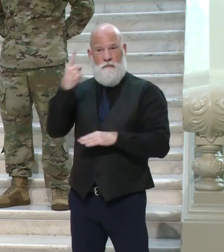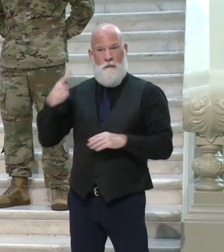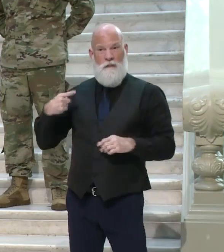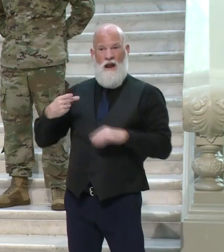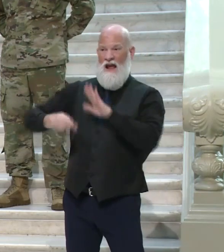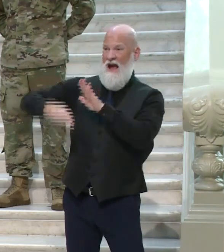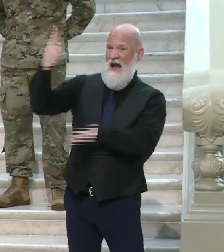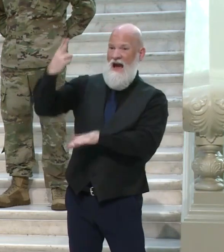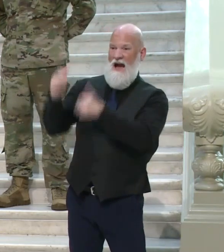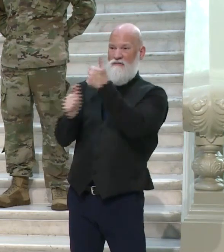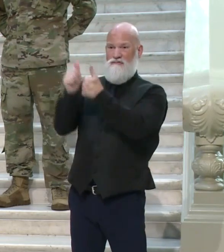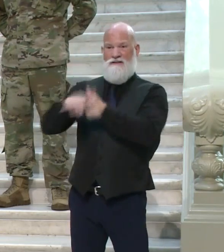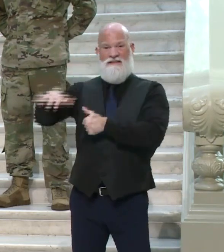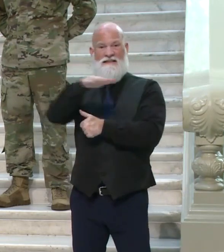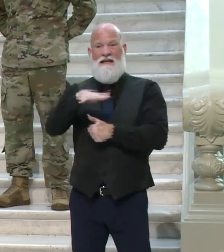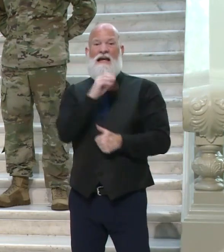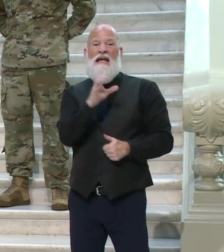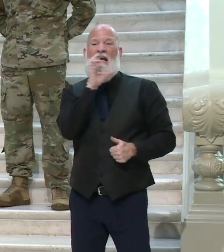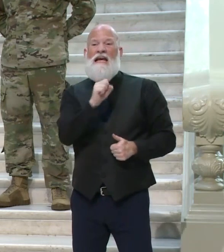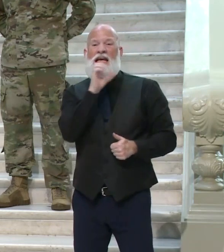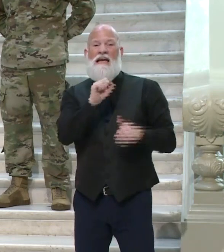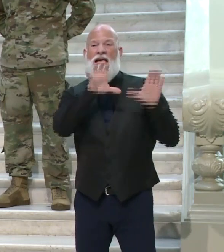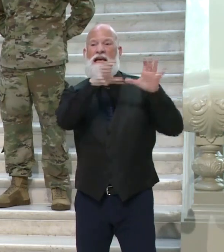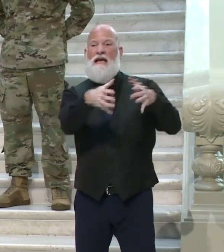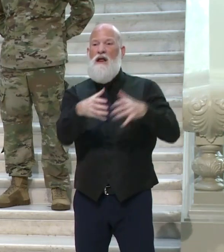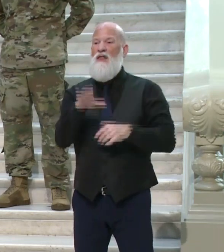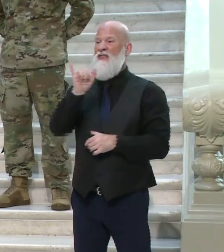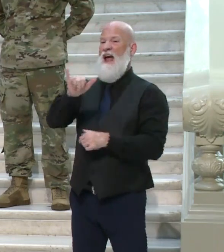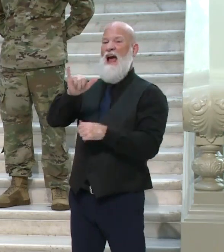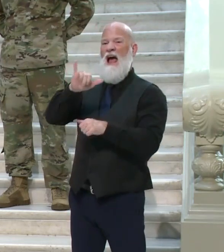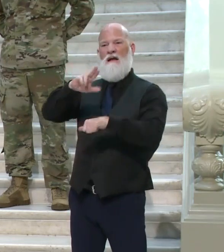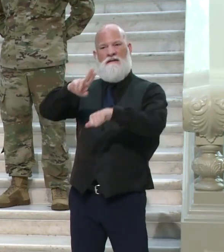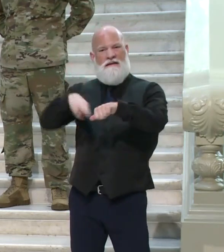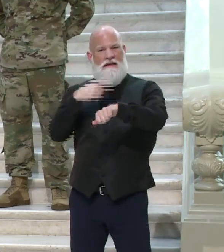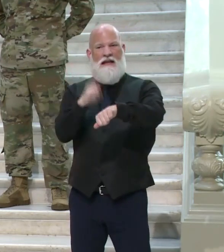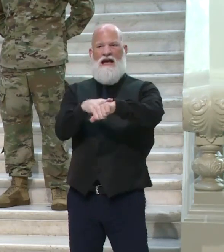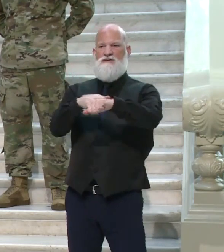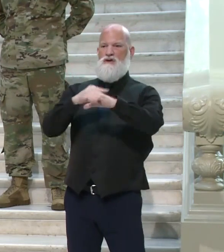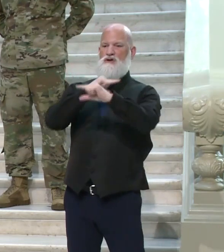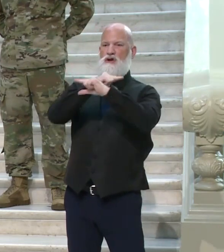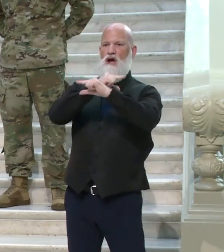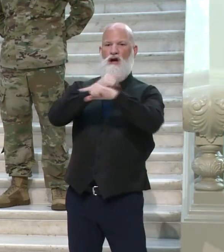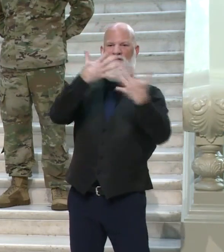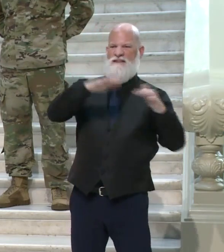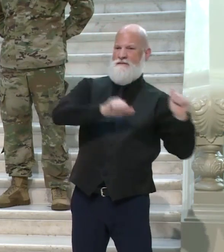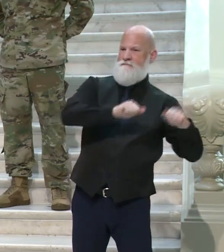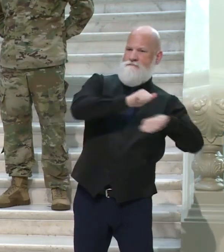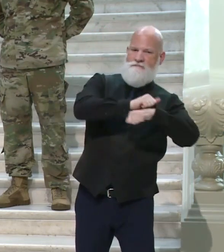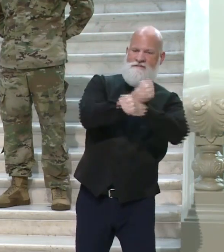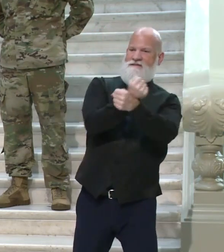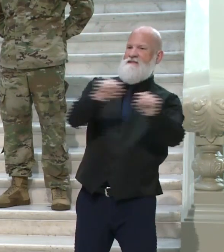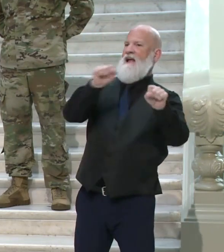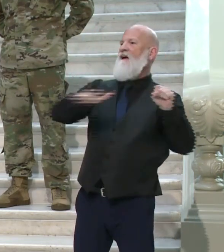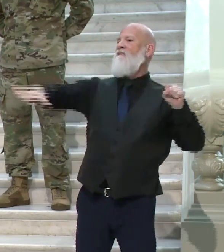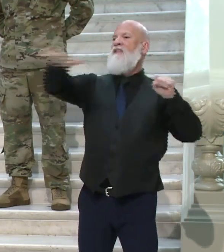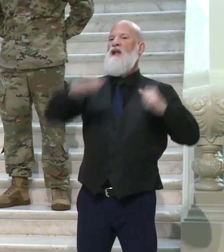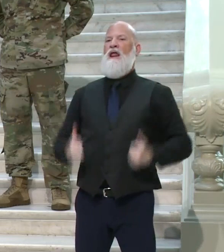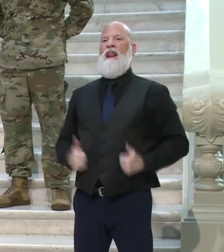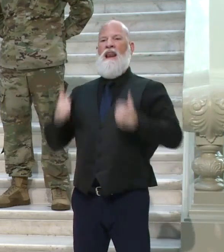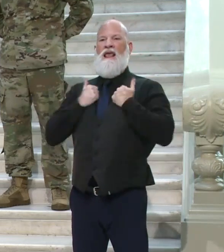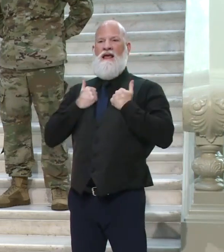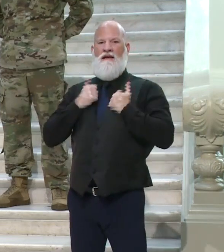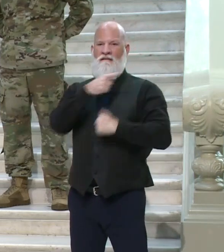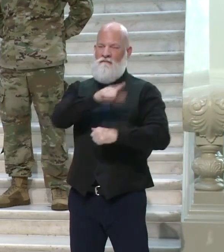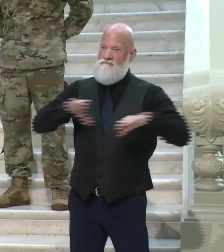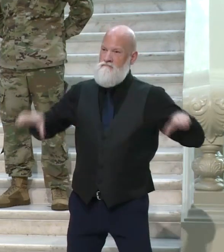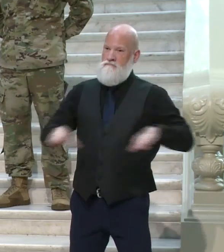this work by the Guard is truly life-saving. Their efforts have been highlighted by the Trump